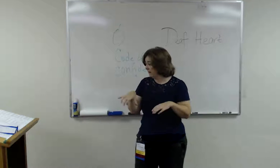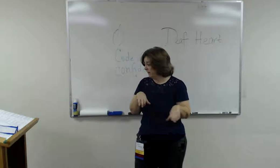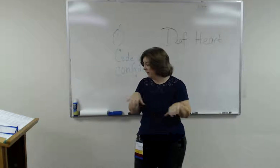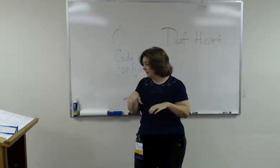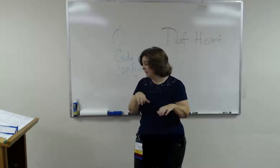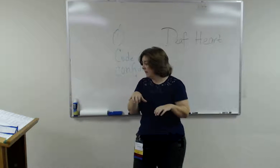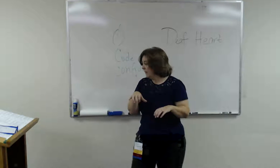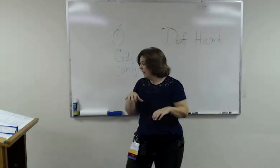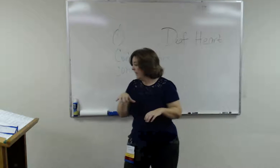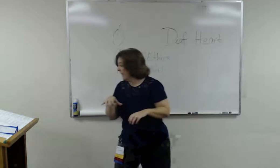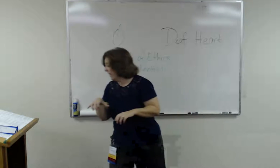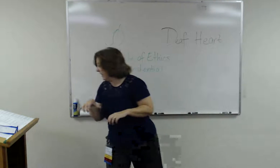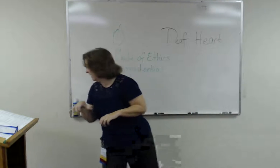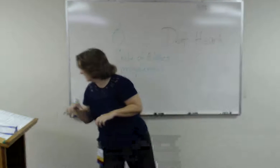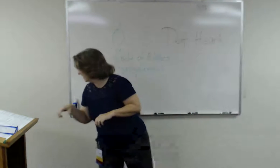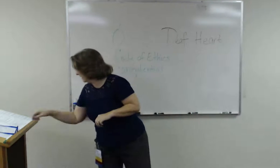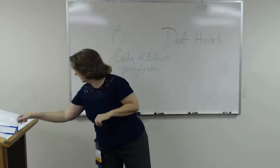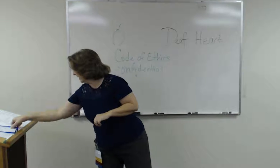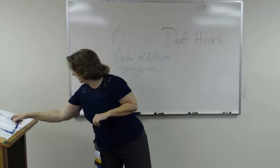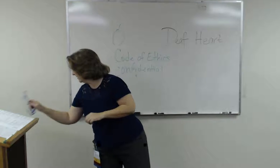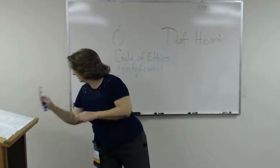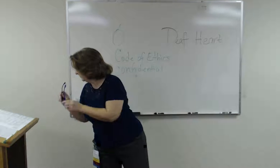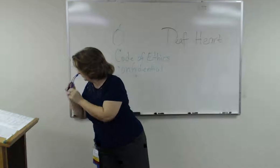conduct. And let's see.